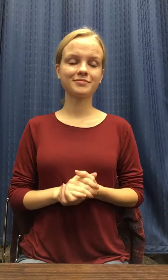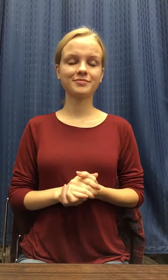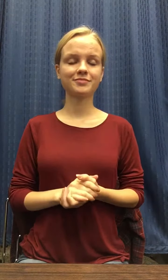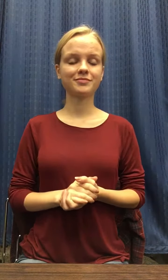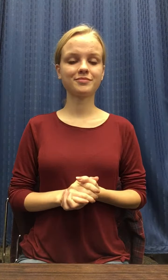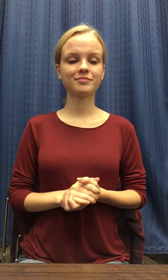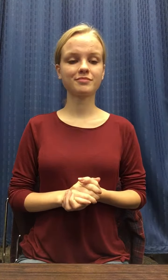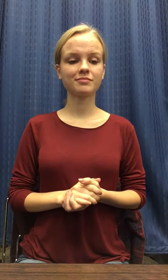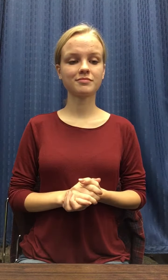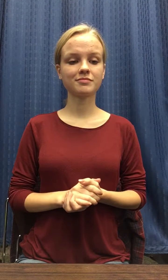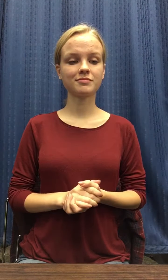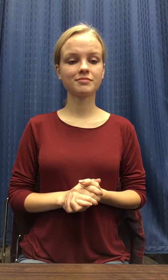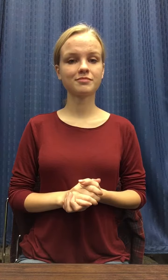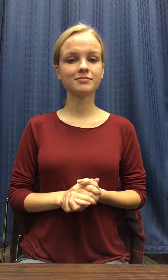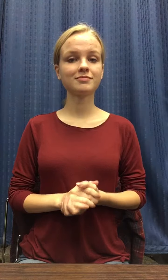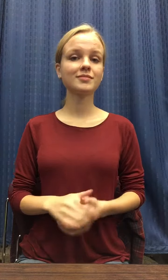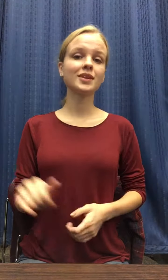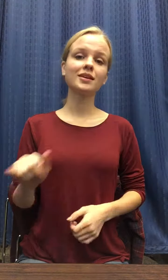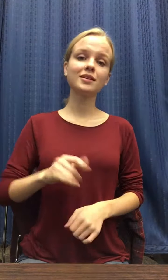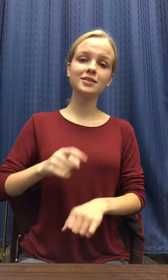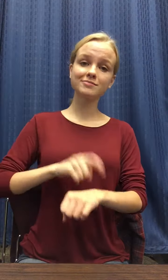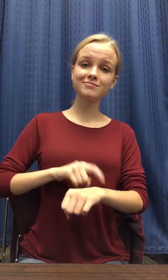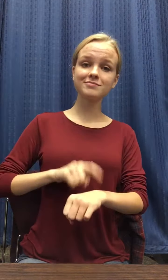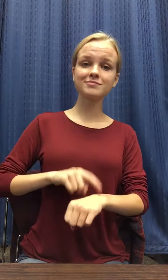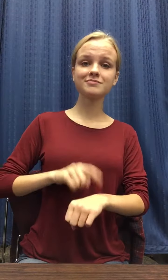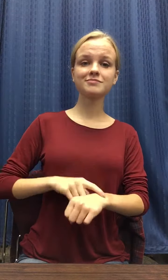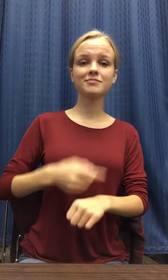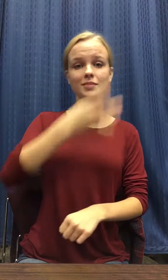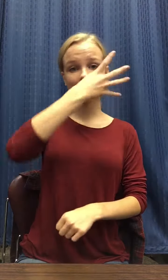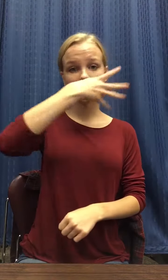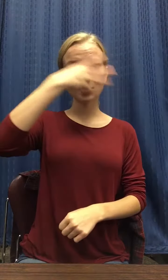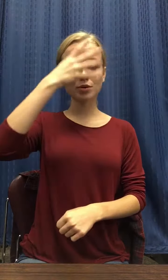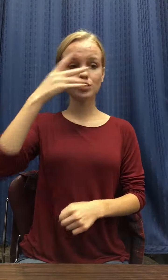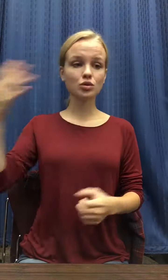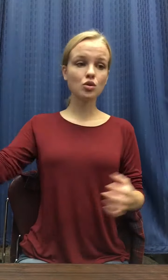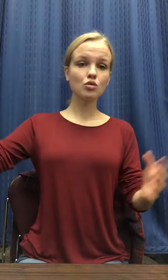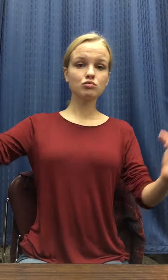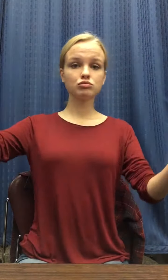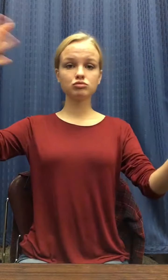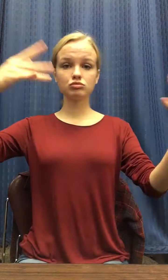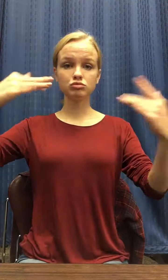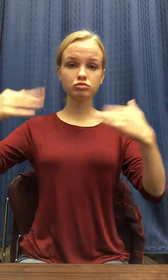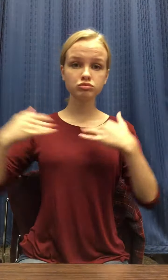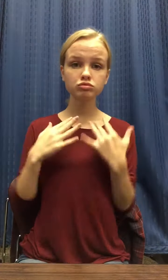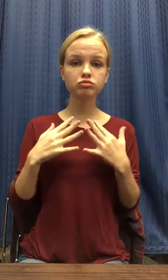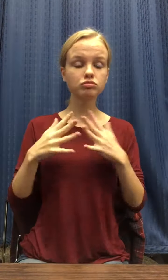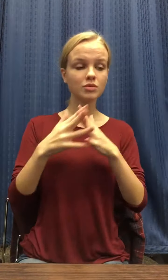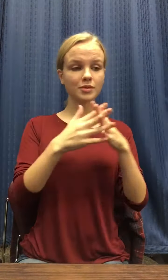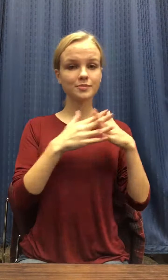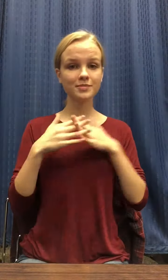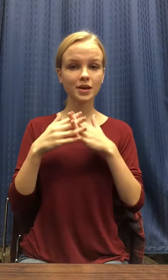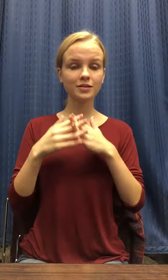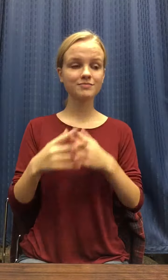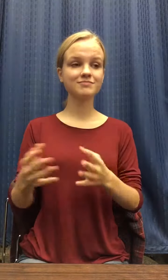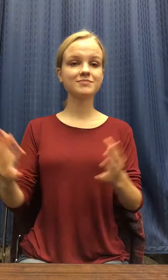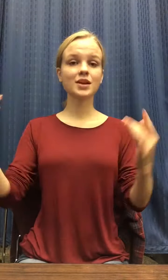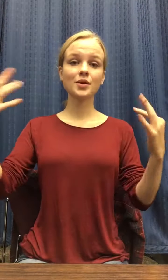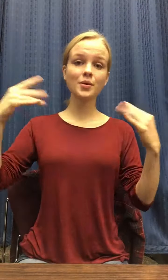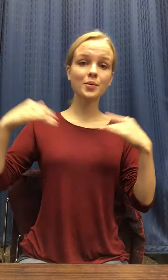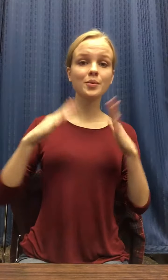During this same time period, immigrants flooded America, and they flooded the cities for work. The average